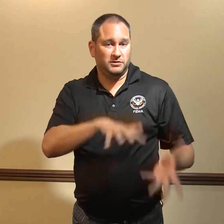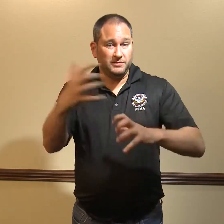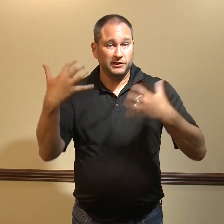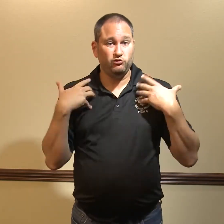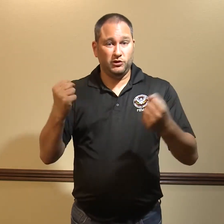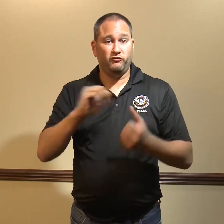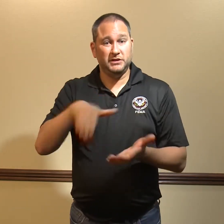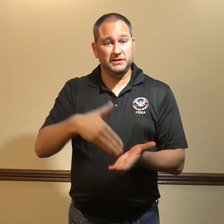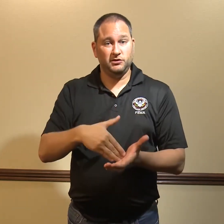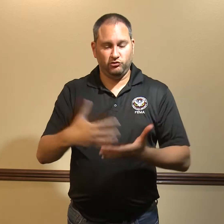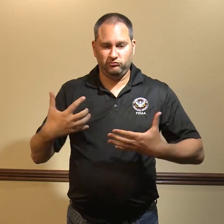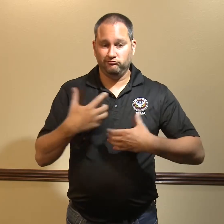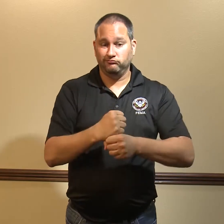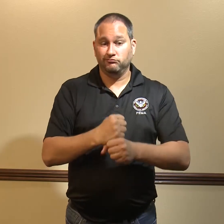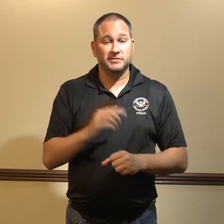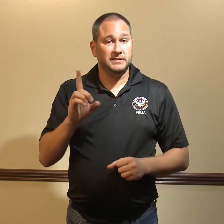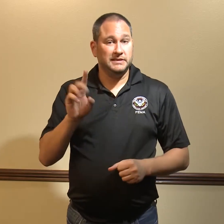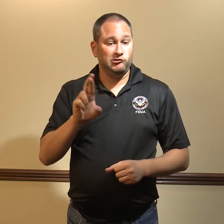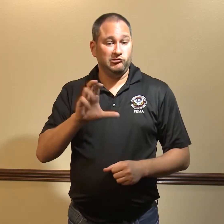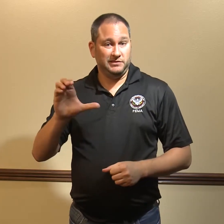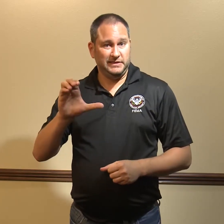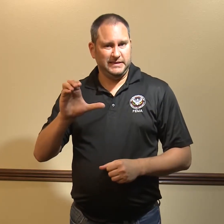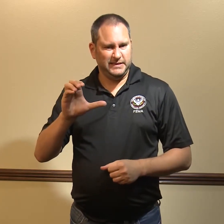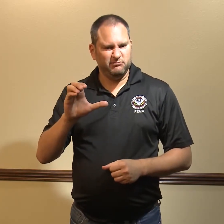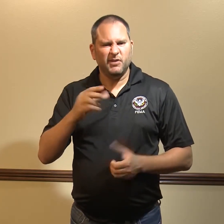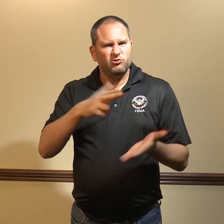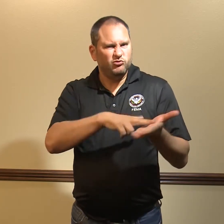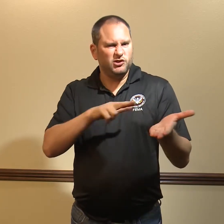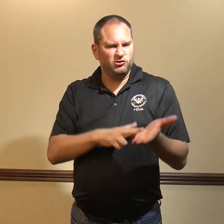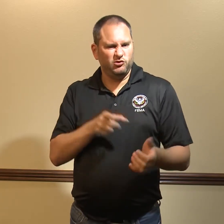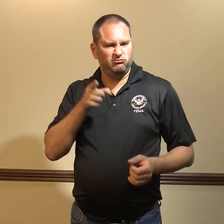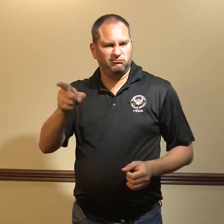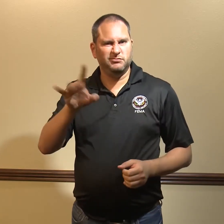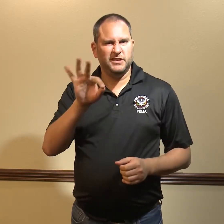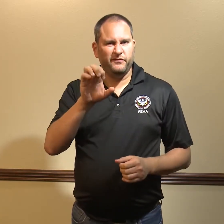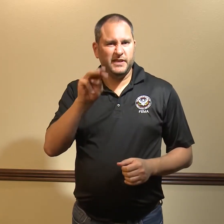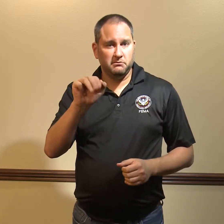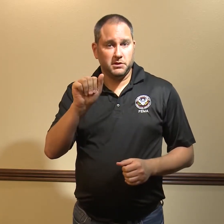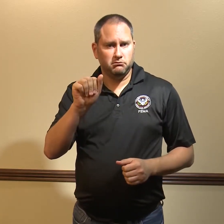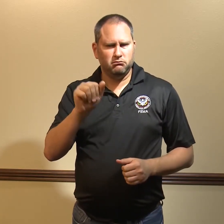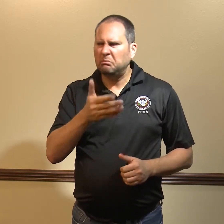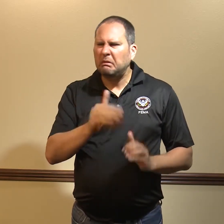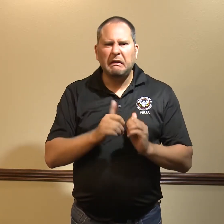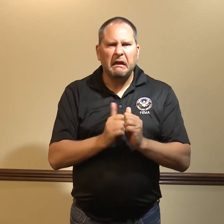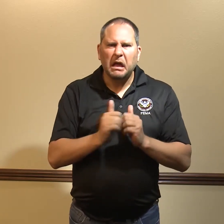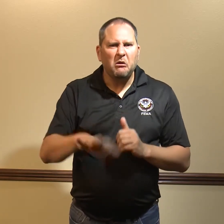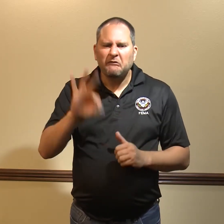You can also register with FEMA at the Disaster Recovery Center. Find the nearest center by going online to